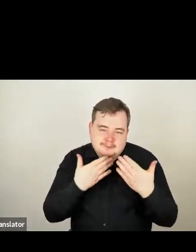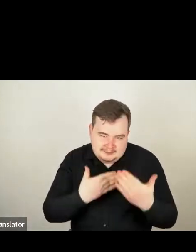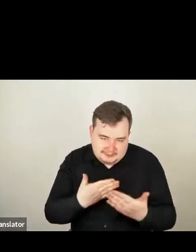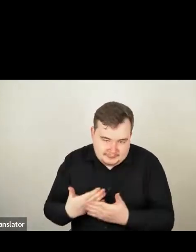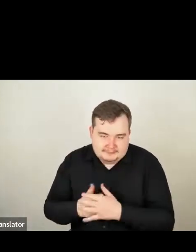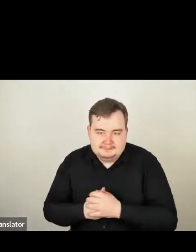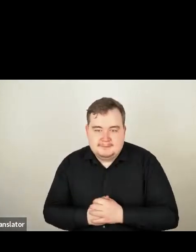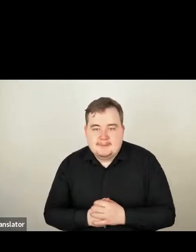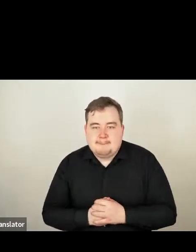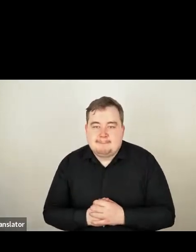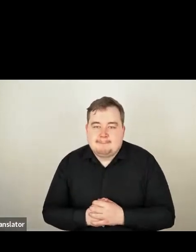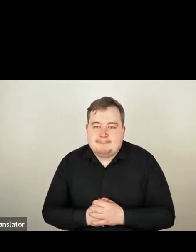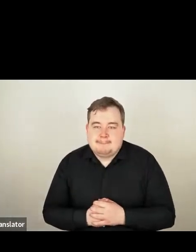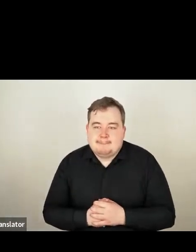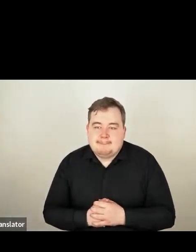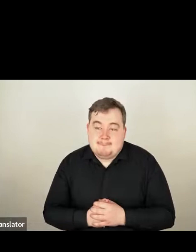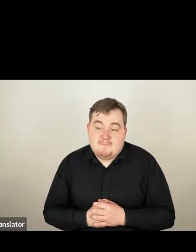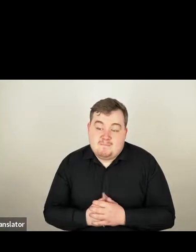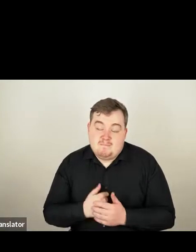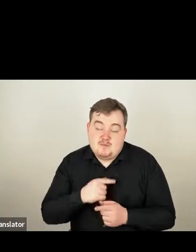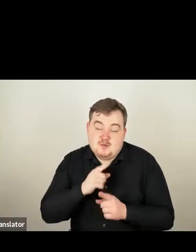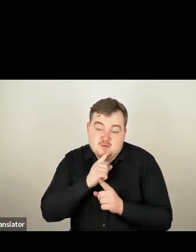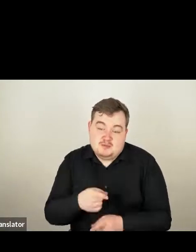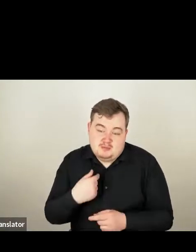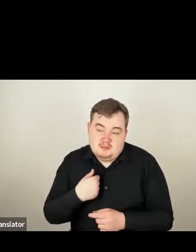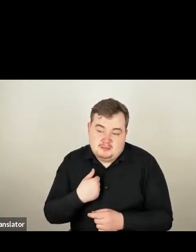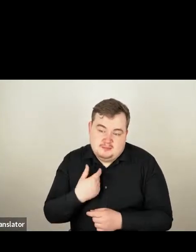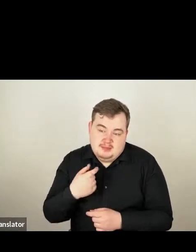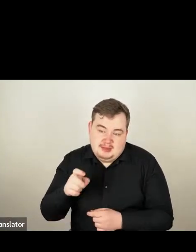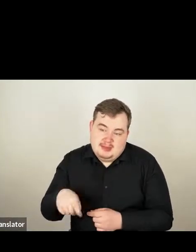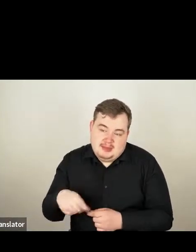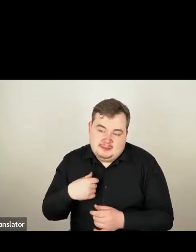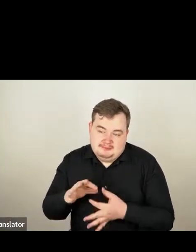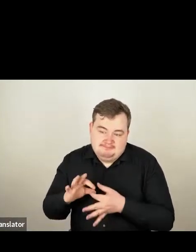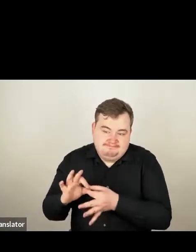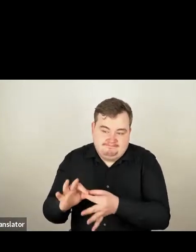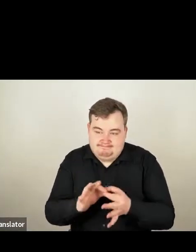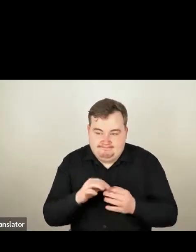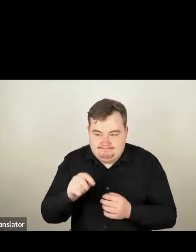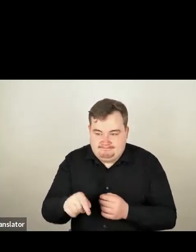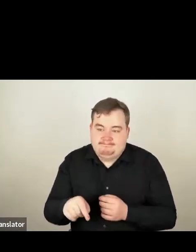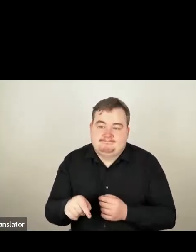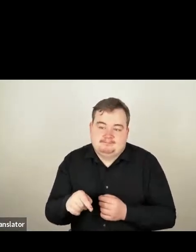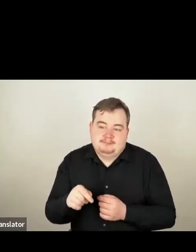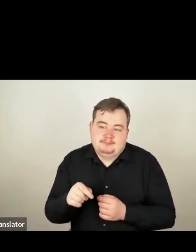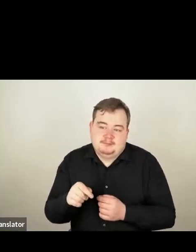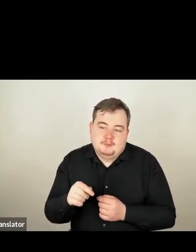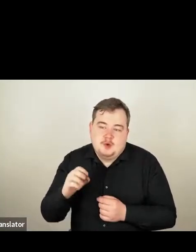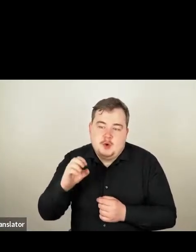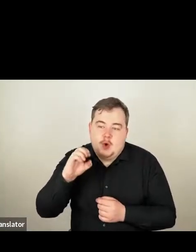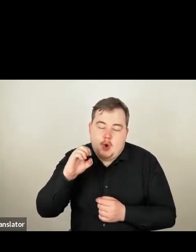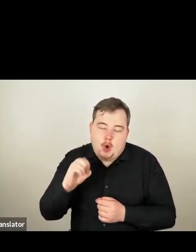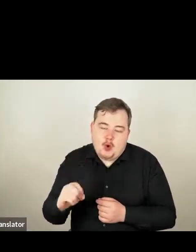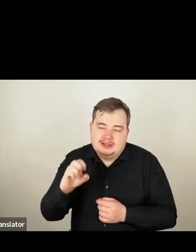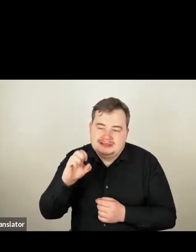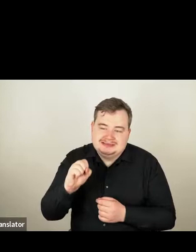of cooperation with OSCE presence in Albania, and all of